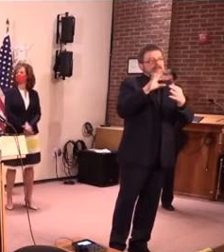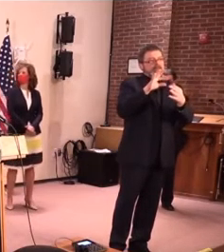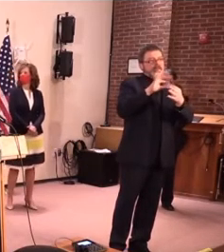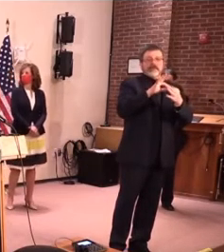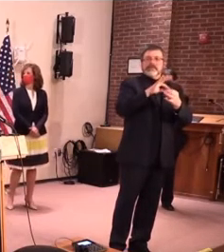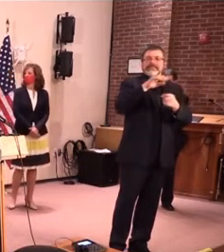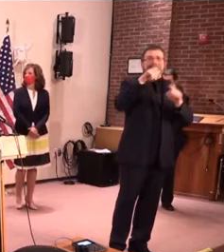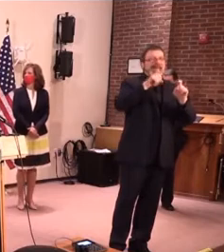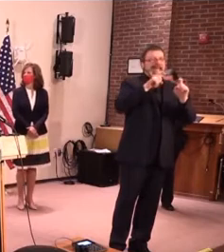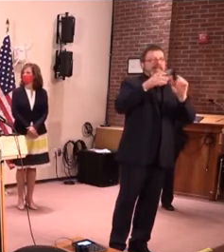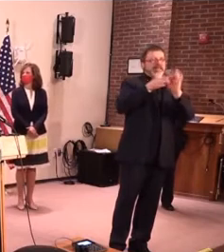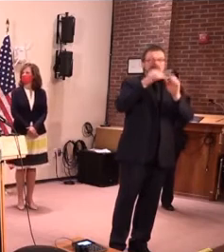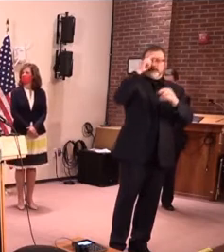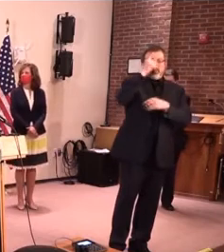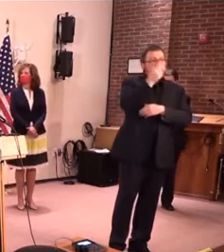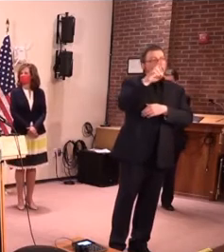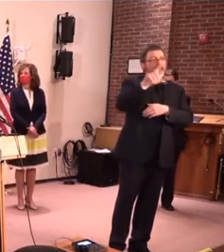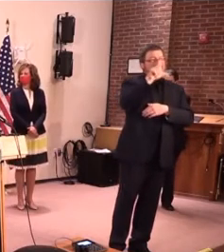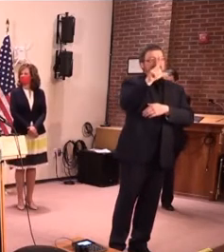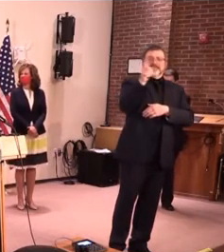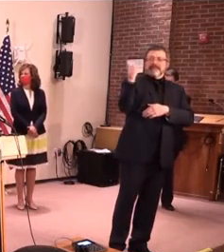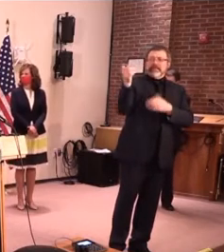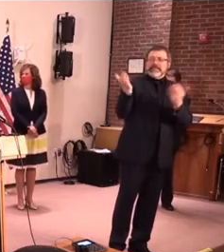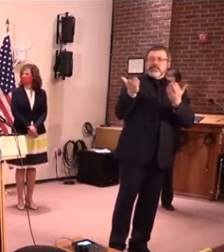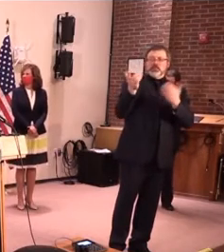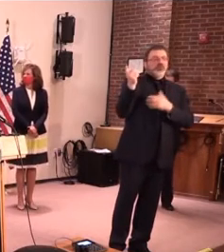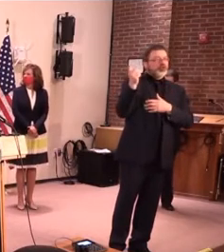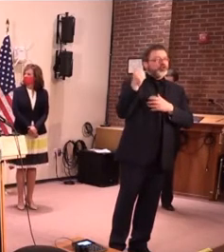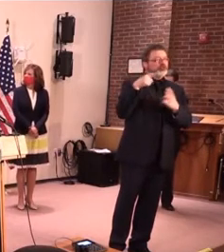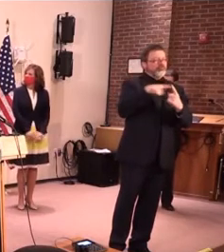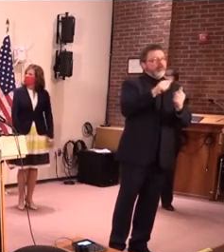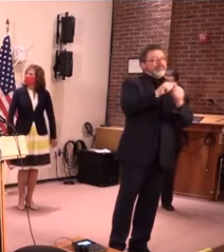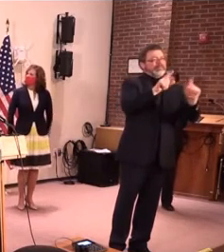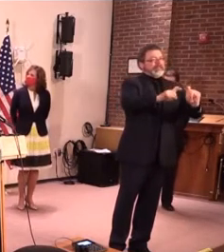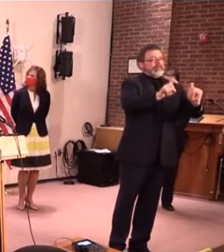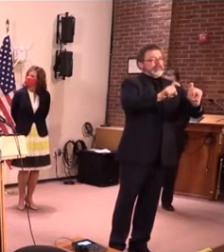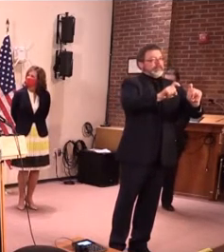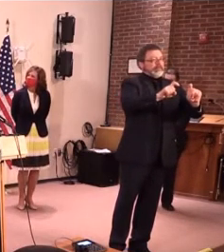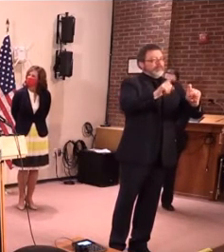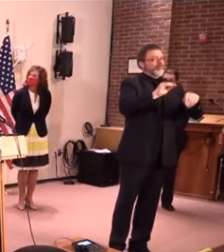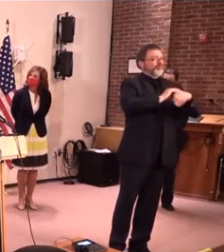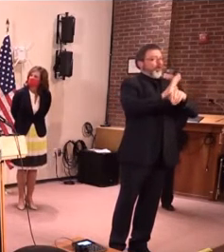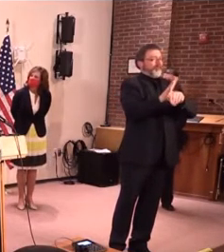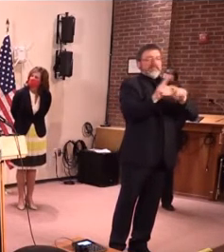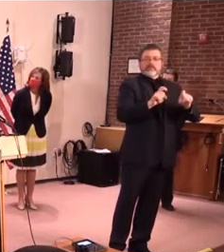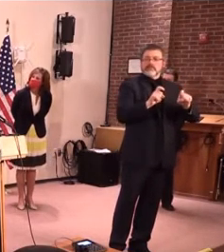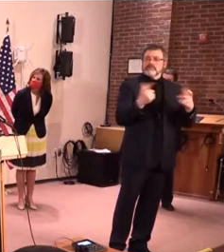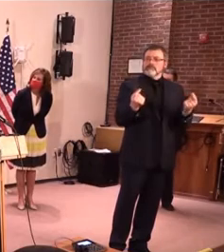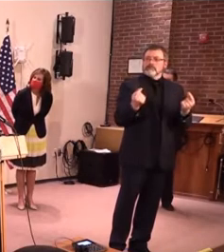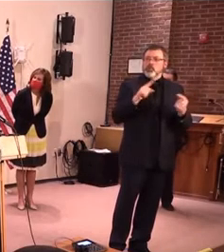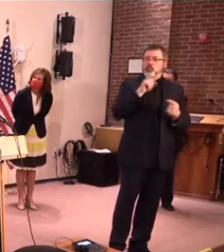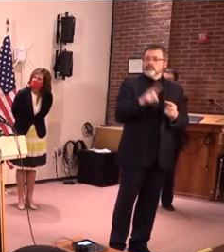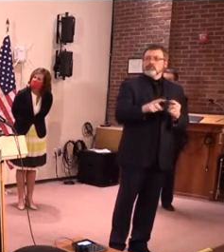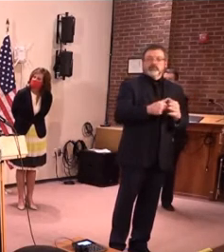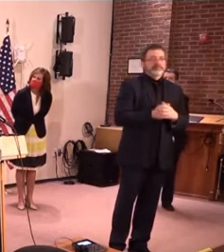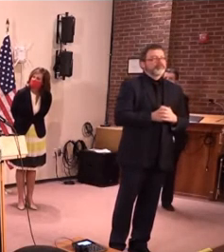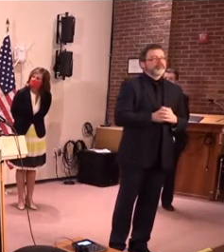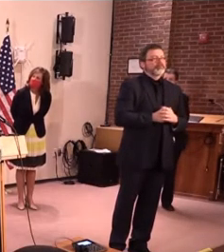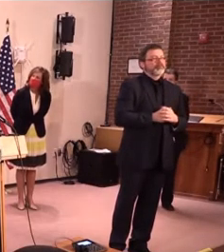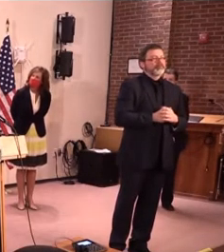here in the room. He'll be able to answer that question. Okay, so I was told that as of May